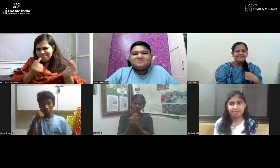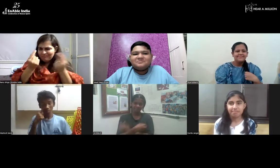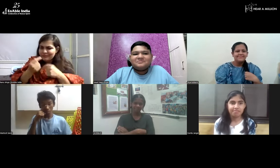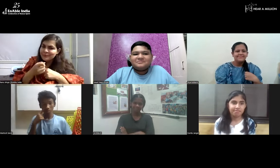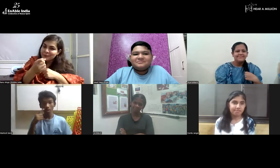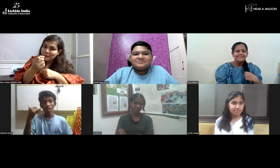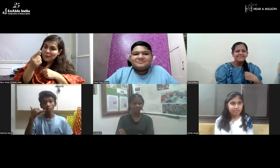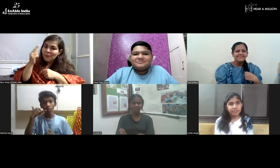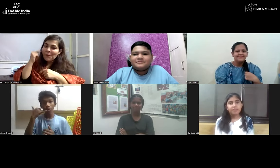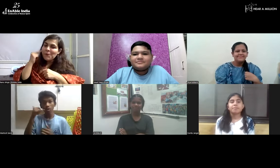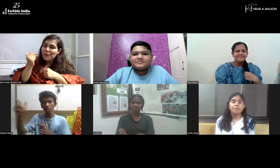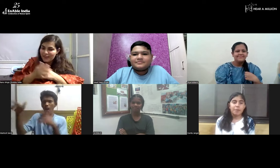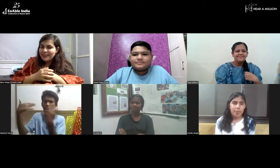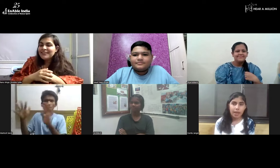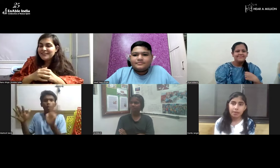what you're not comfortable with.